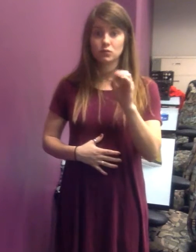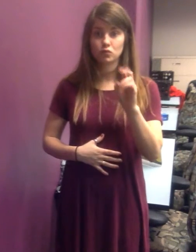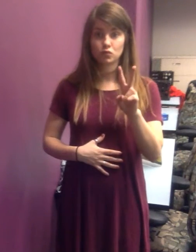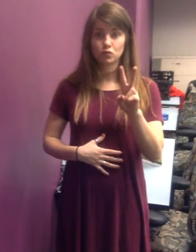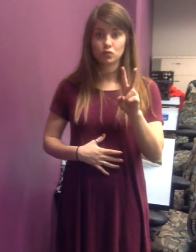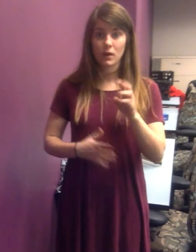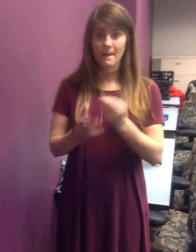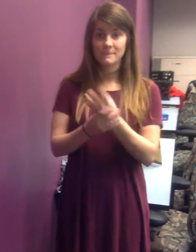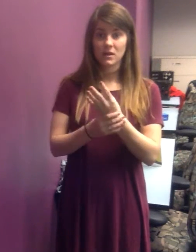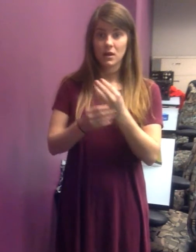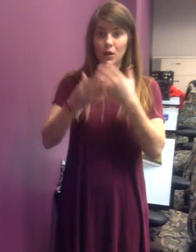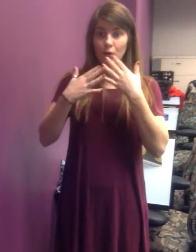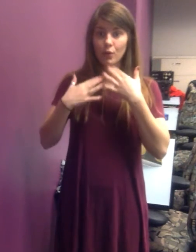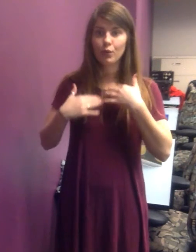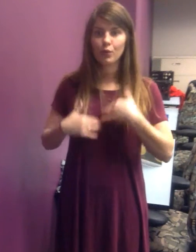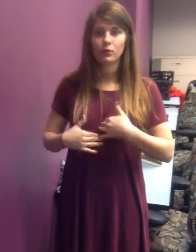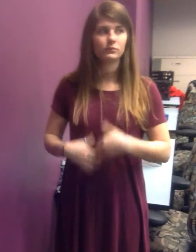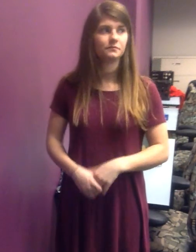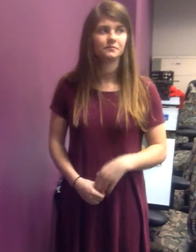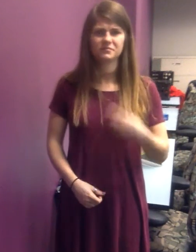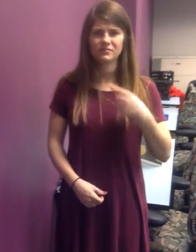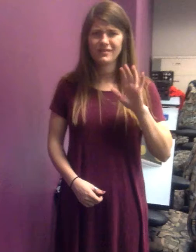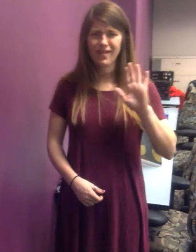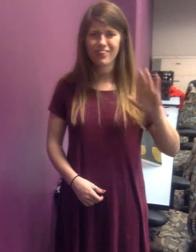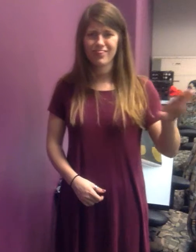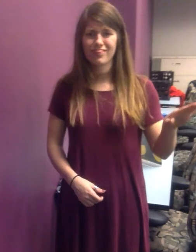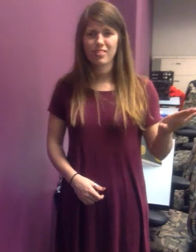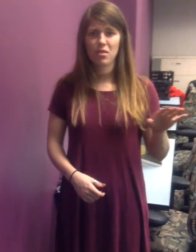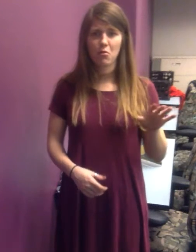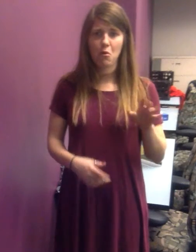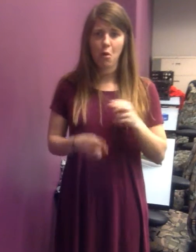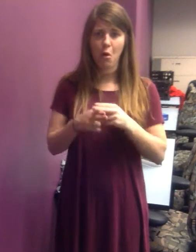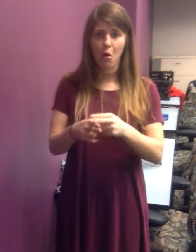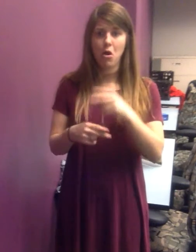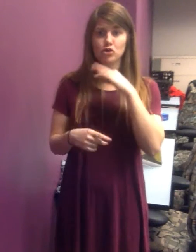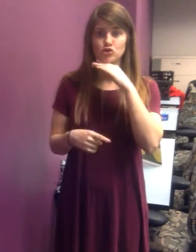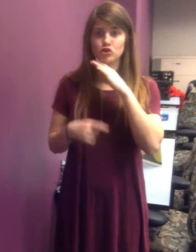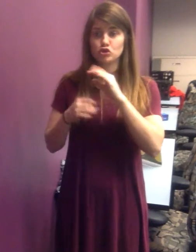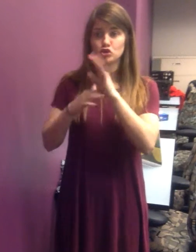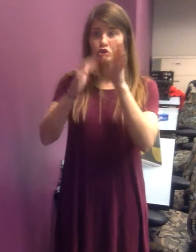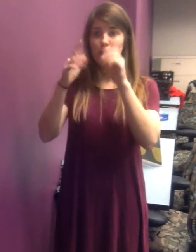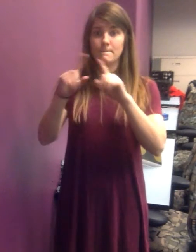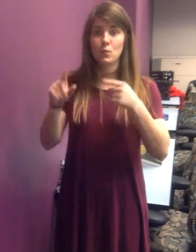groups were run by economists, litigators, lawyers, and public policy specialists, people who specialized in getting a message out. This